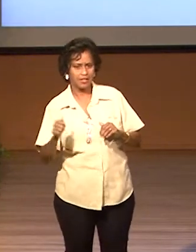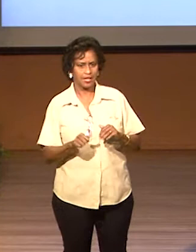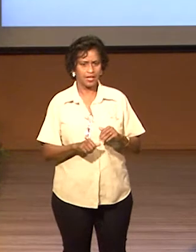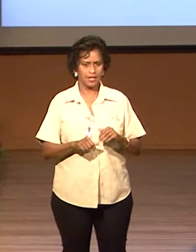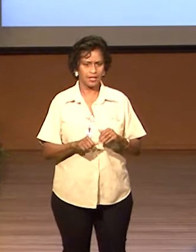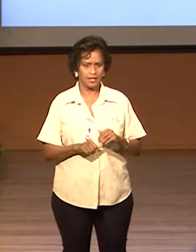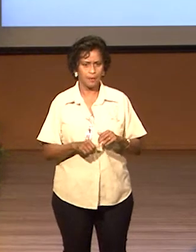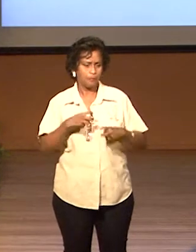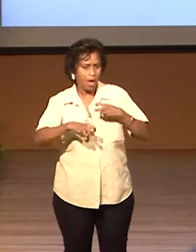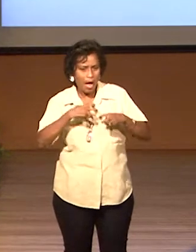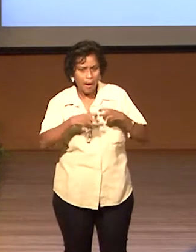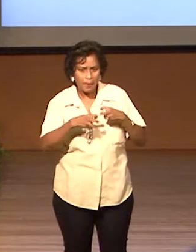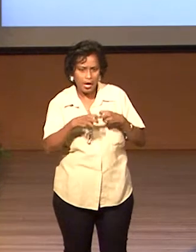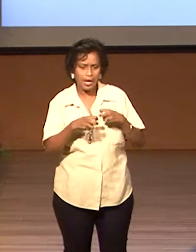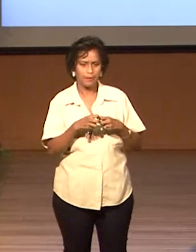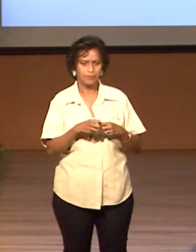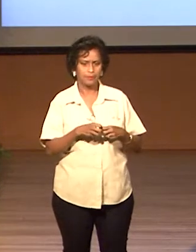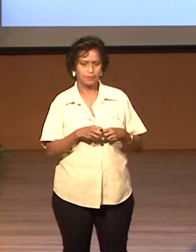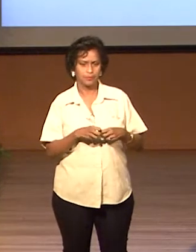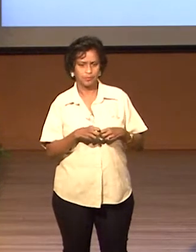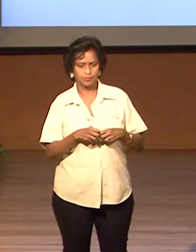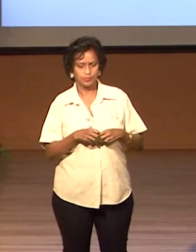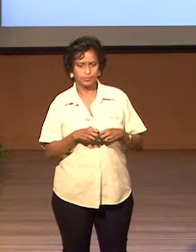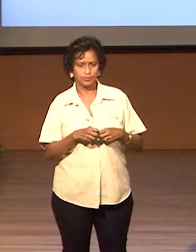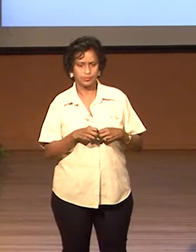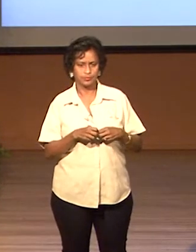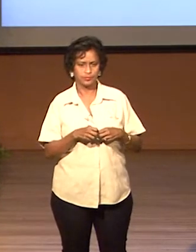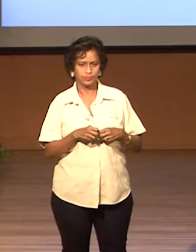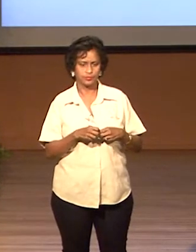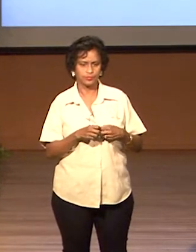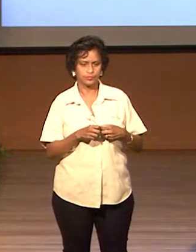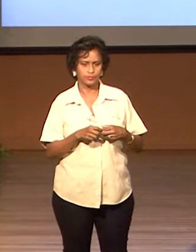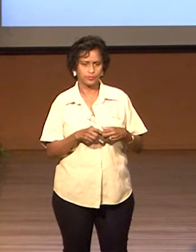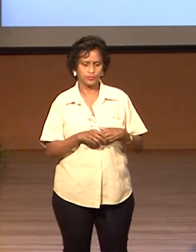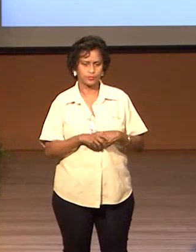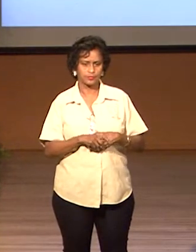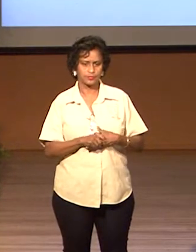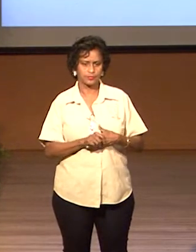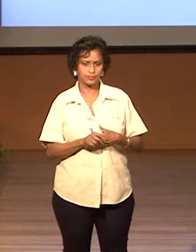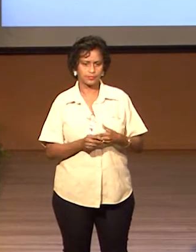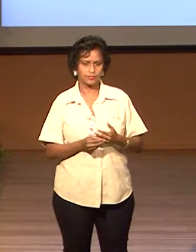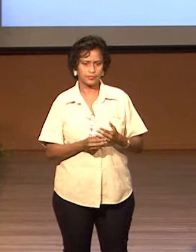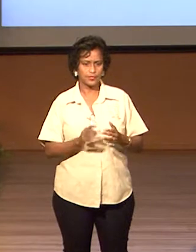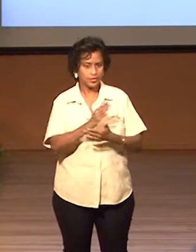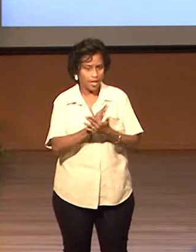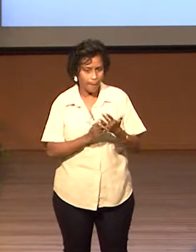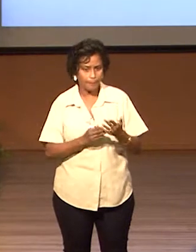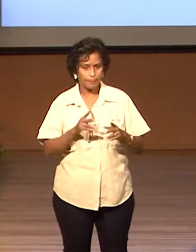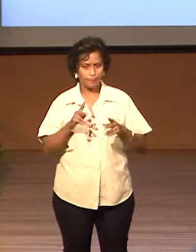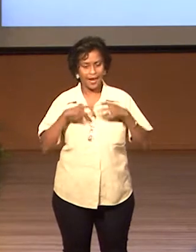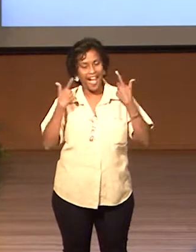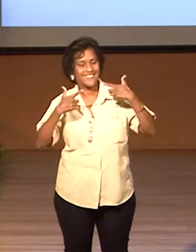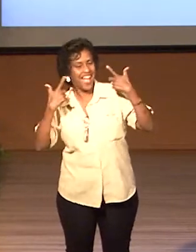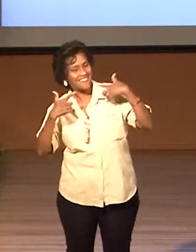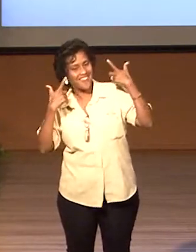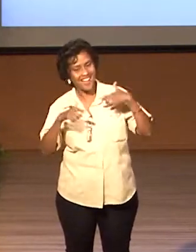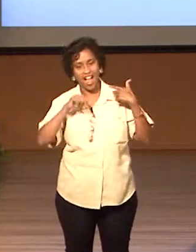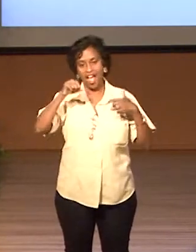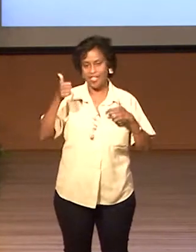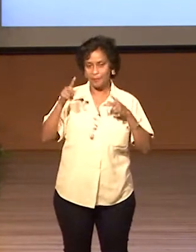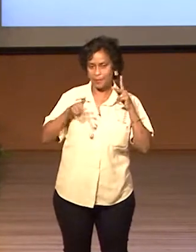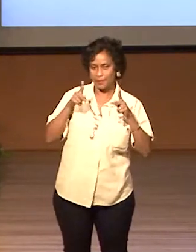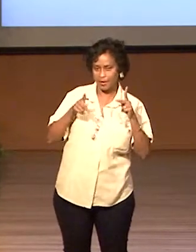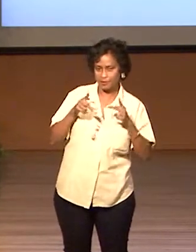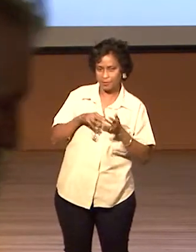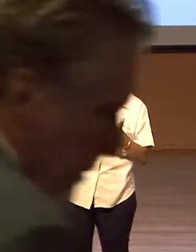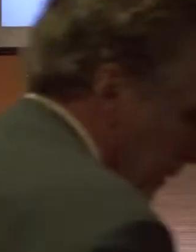this is the aggressive one, in order to laughing at other people's weaknesses in a way to overcome your own sense of